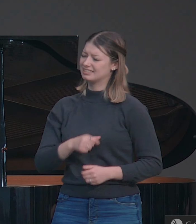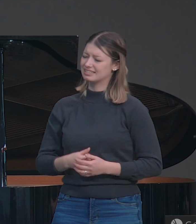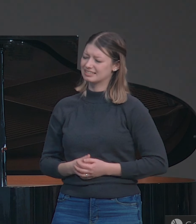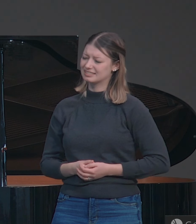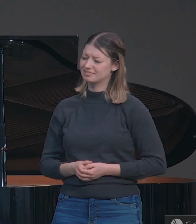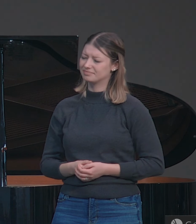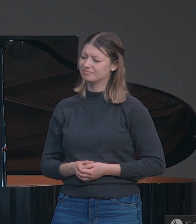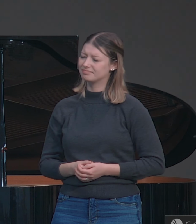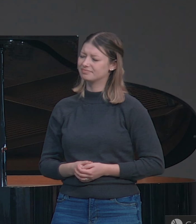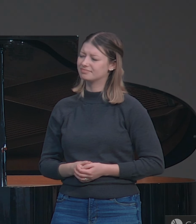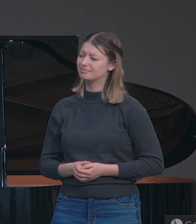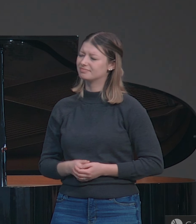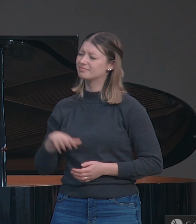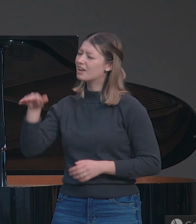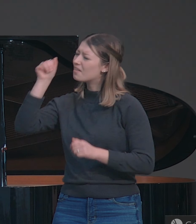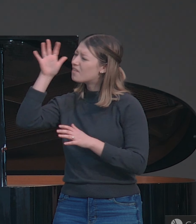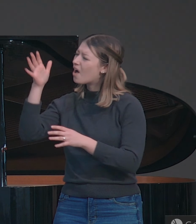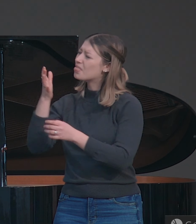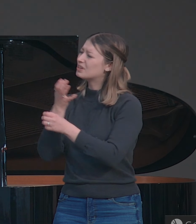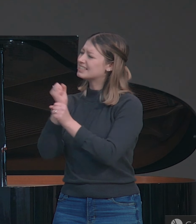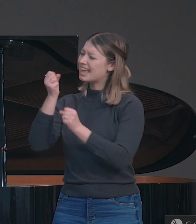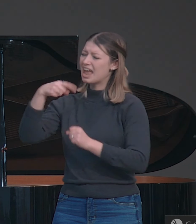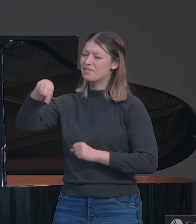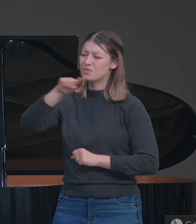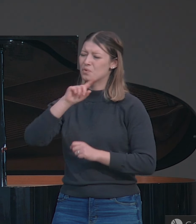Father, save people today through your word.